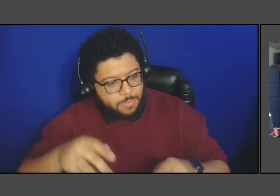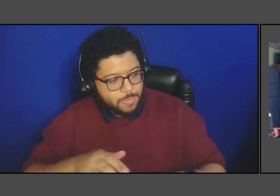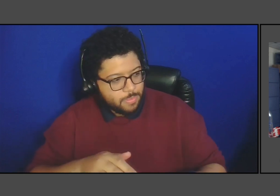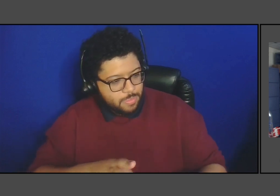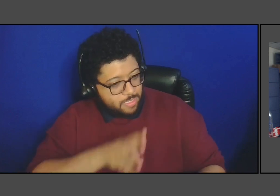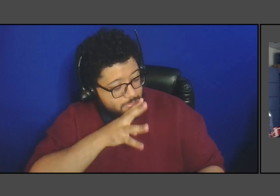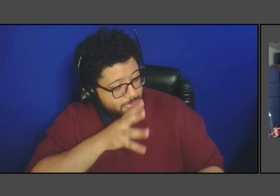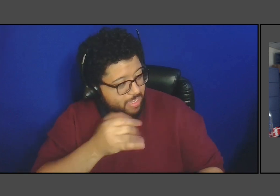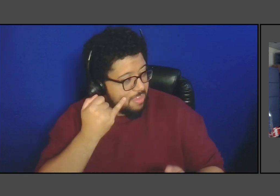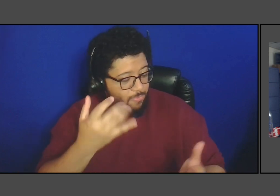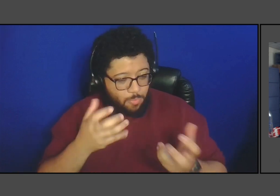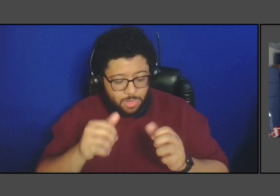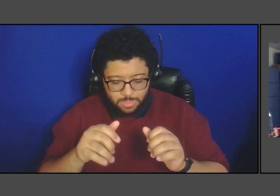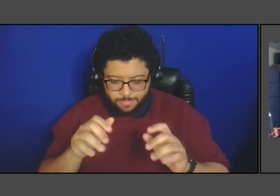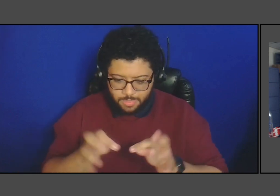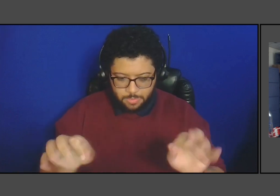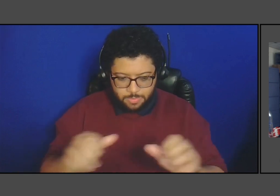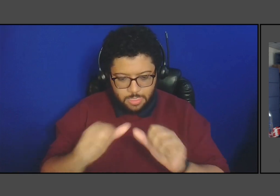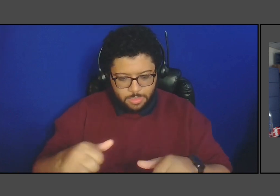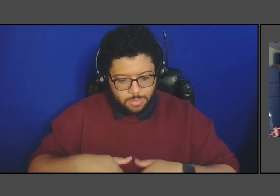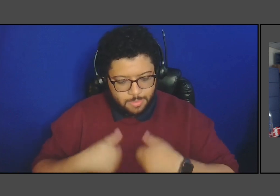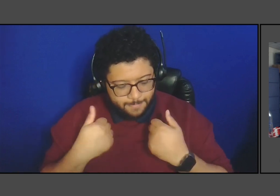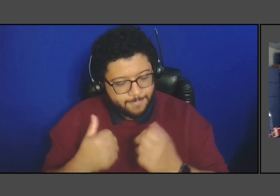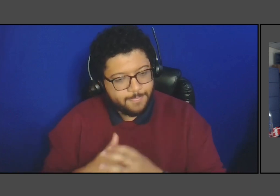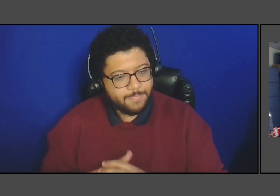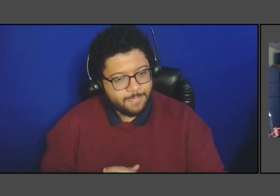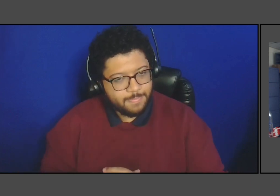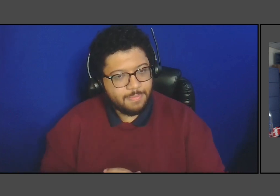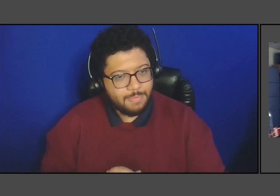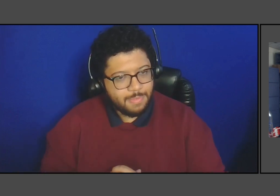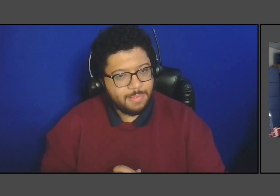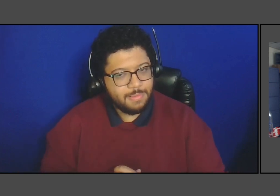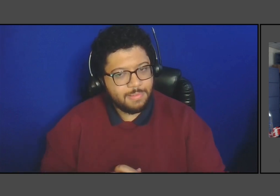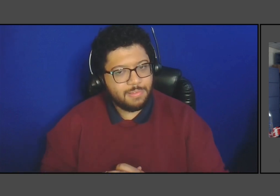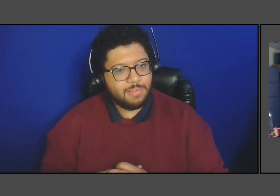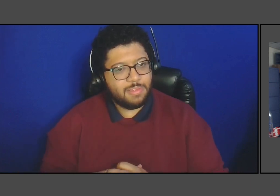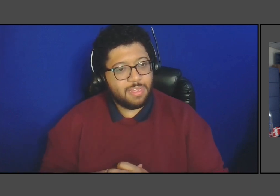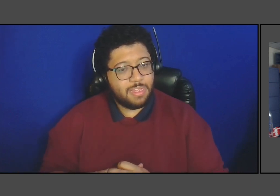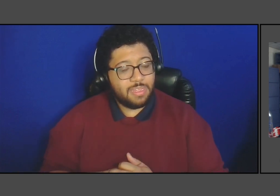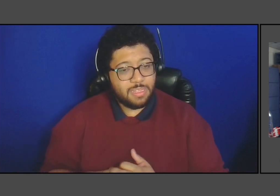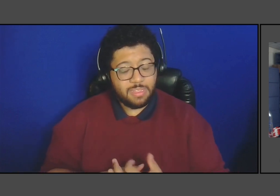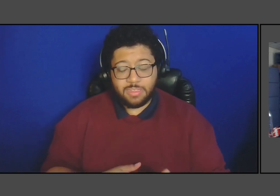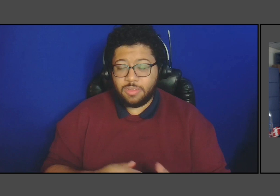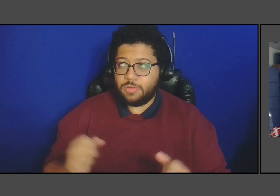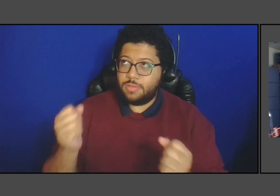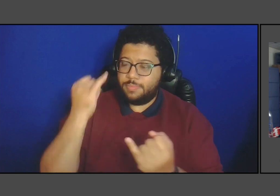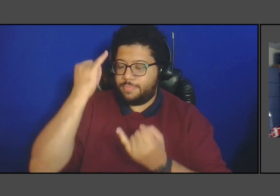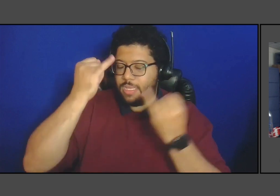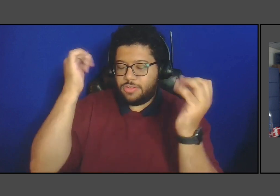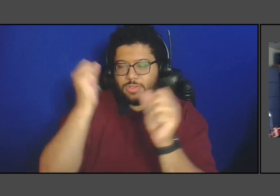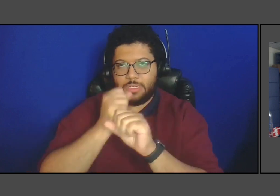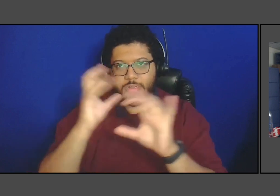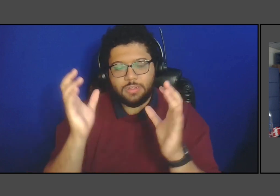live. So, so imagination. Wow. Well, I would say that